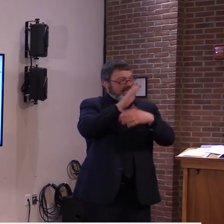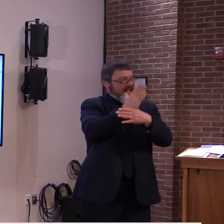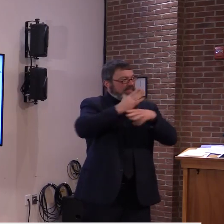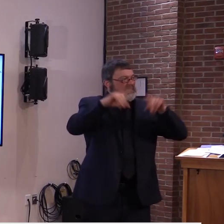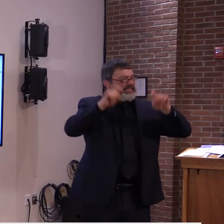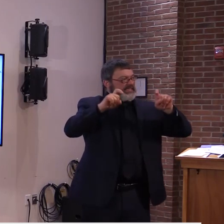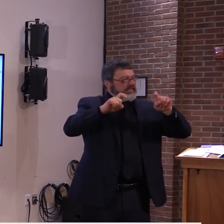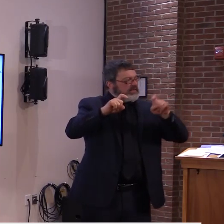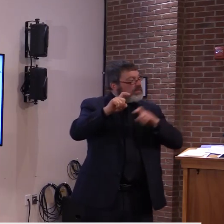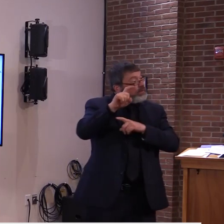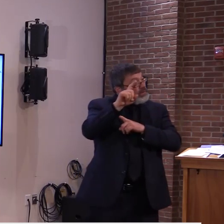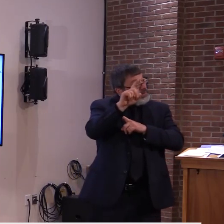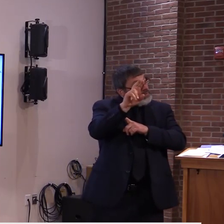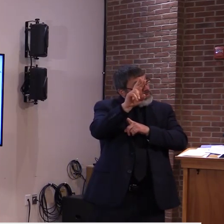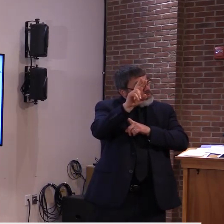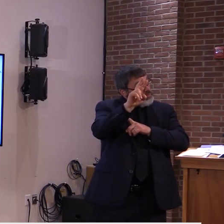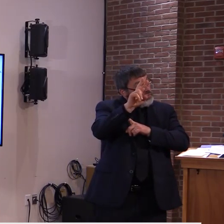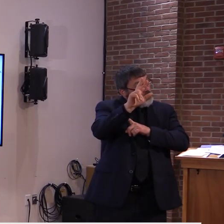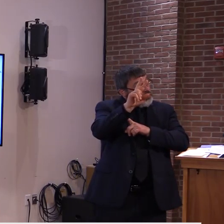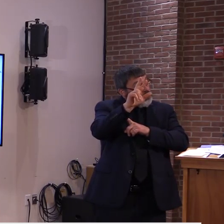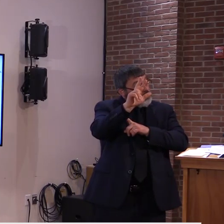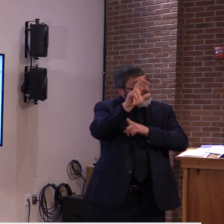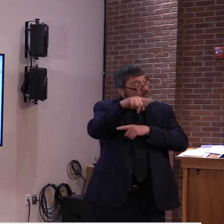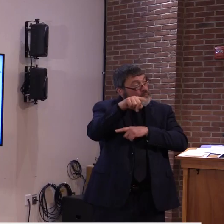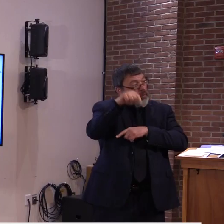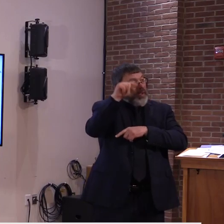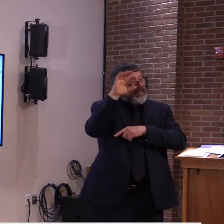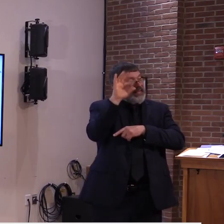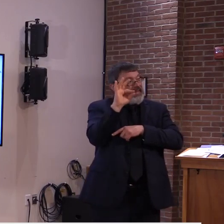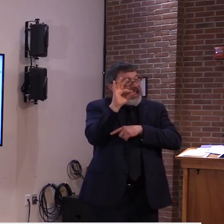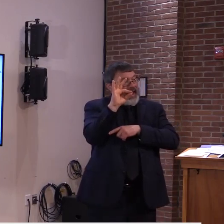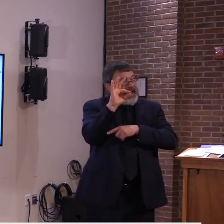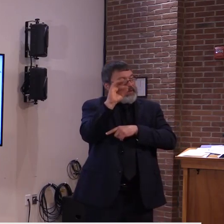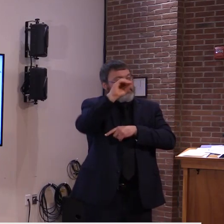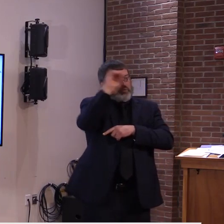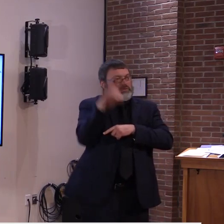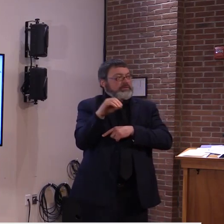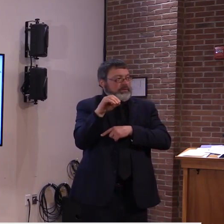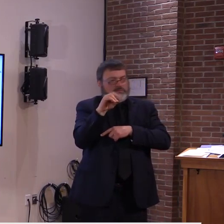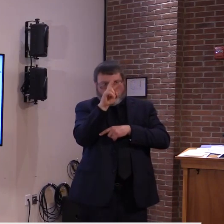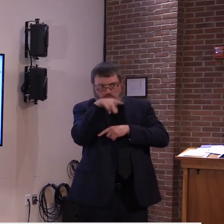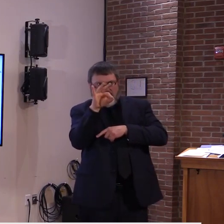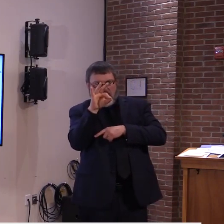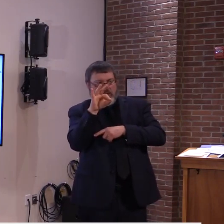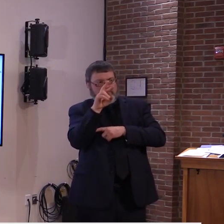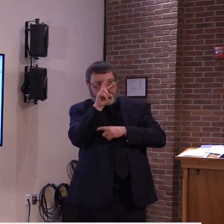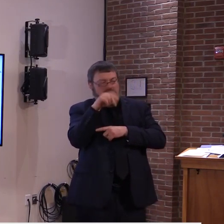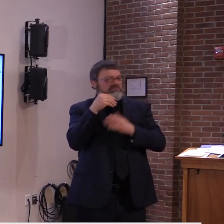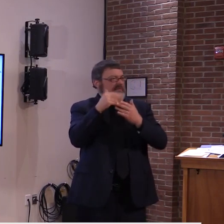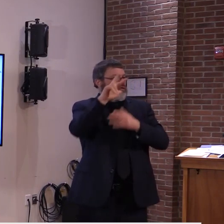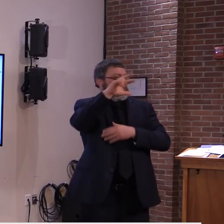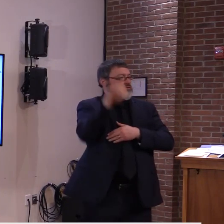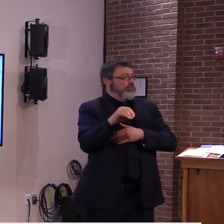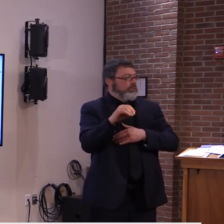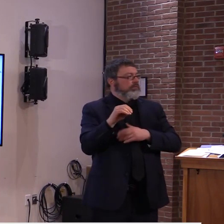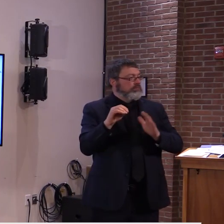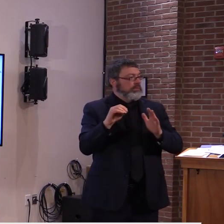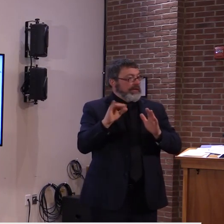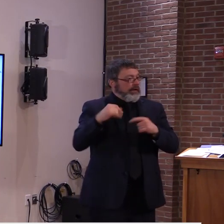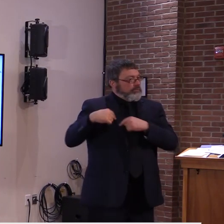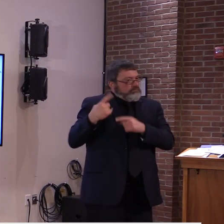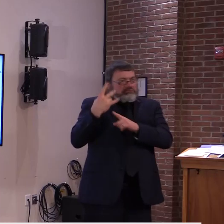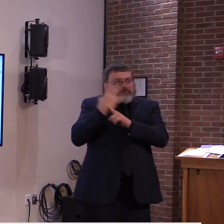had been for so long much lower than that, although on December 1st, it was 1.6%. And as we get